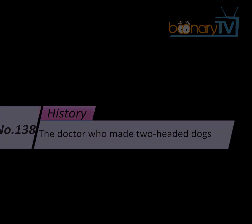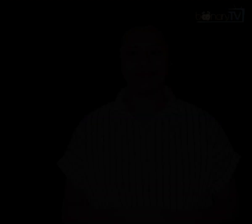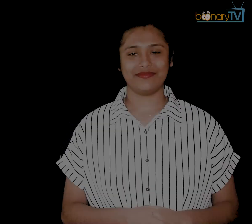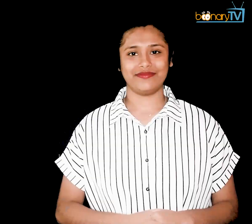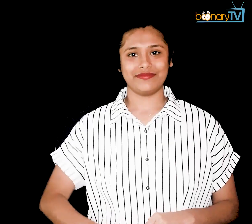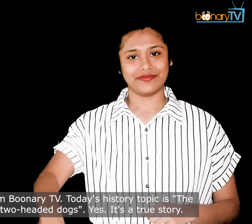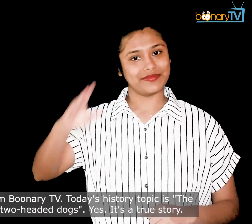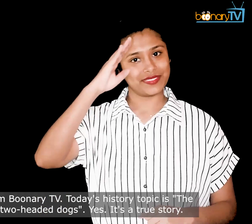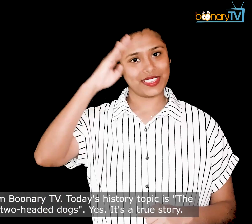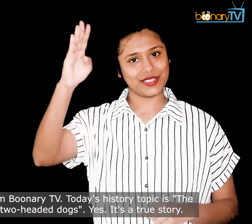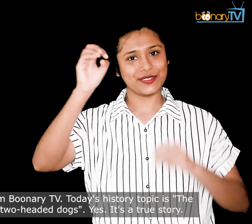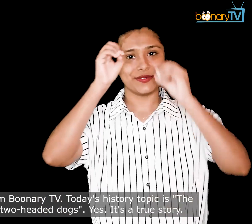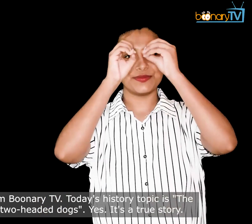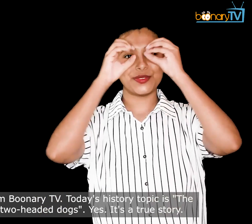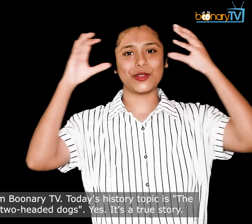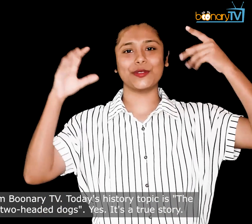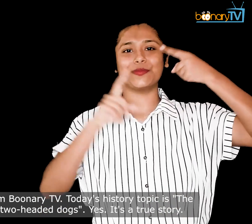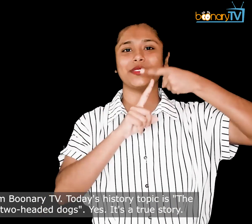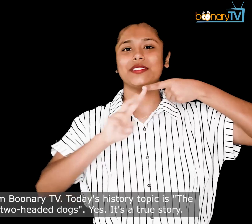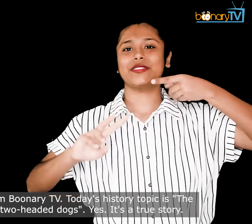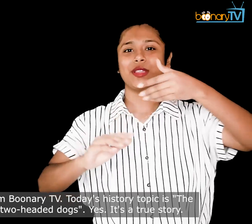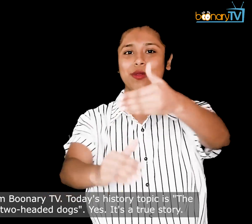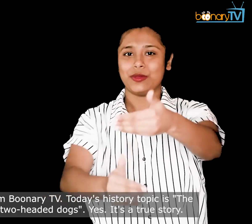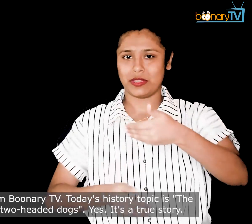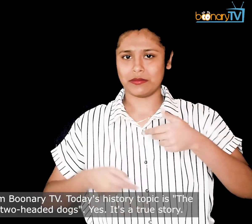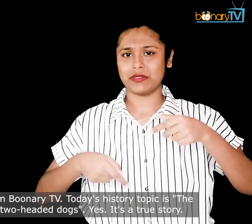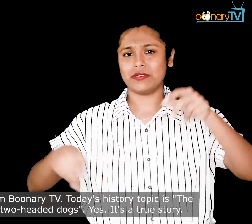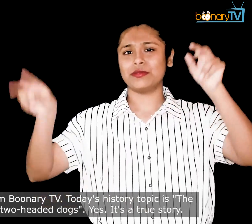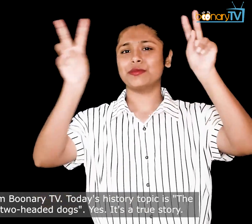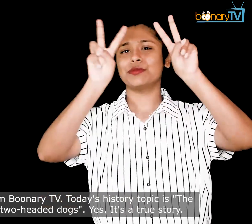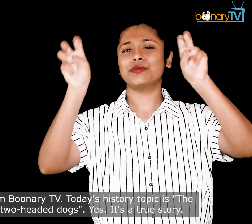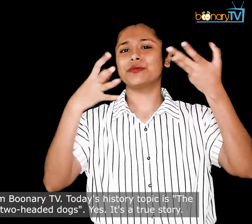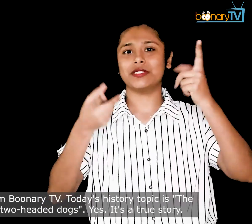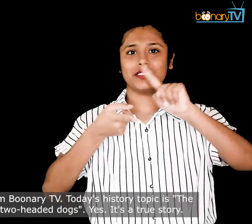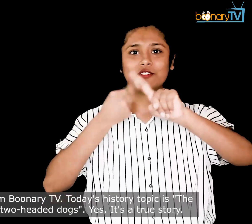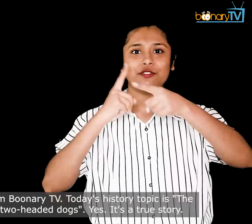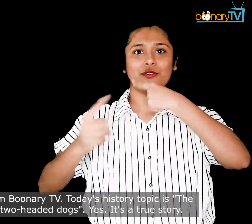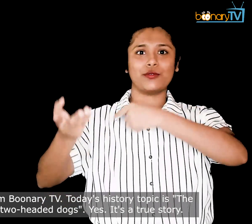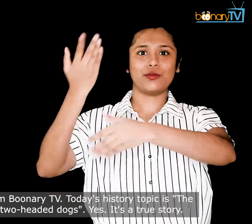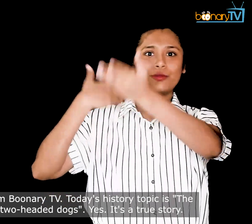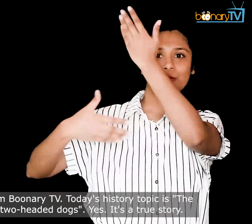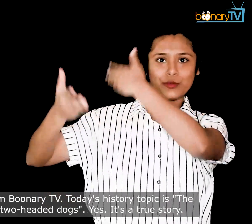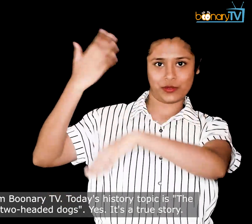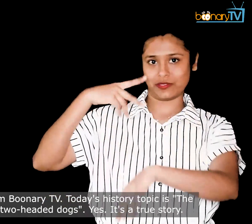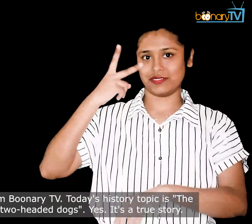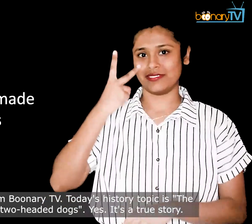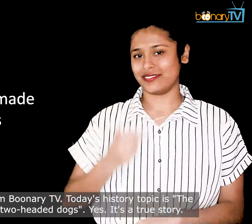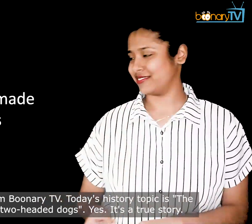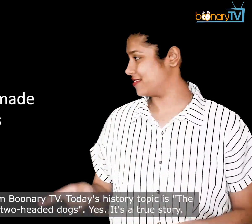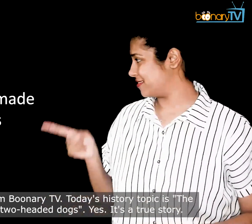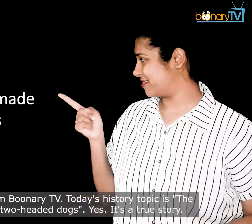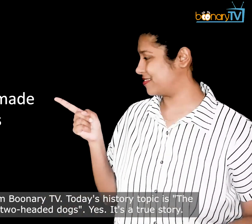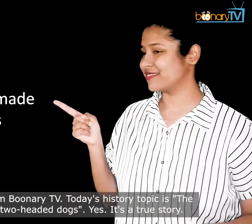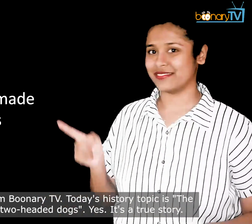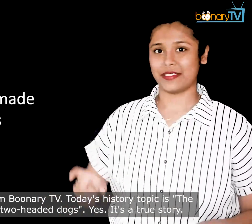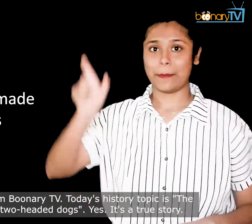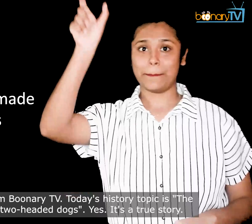Hello, greetings from Boonery TV. Today's history topic is The